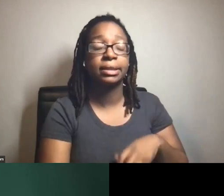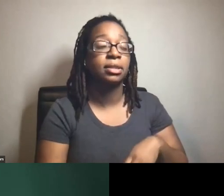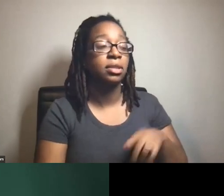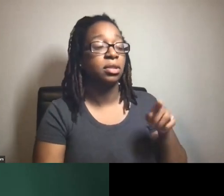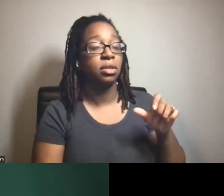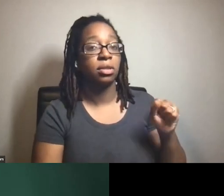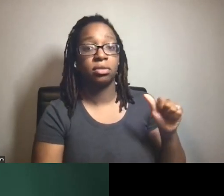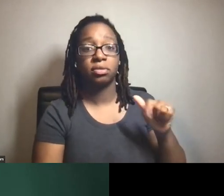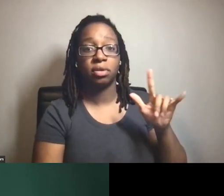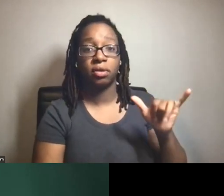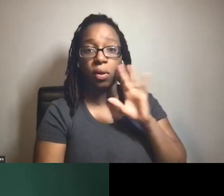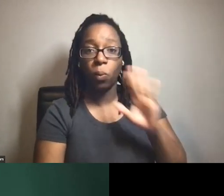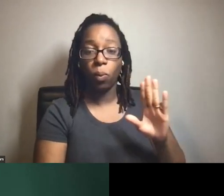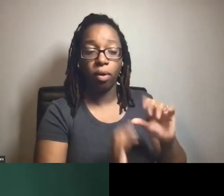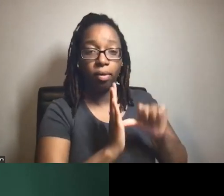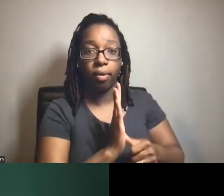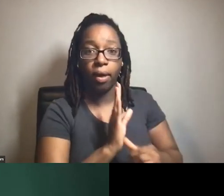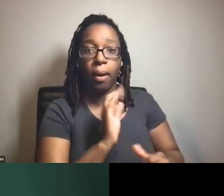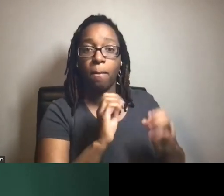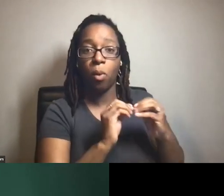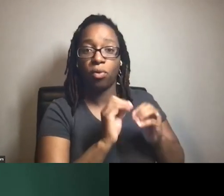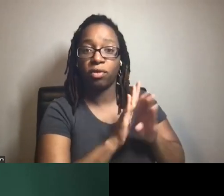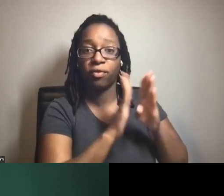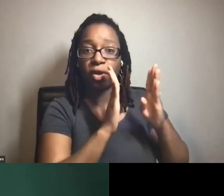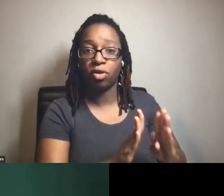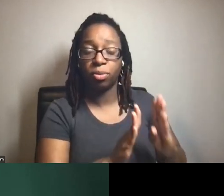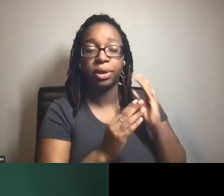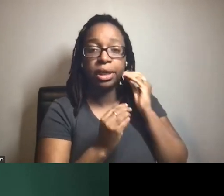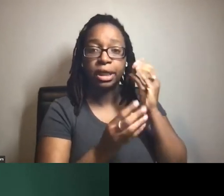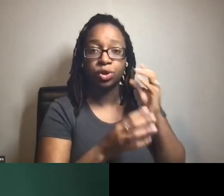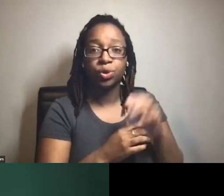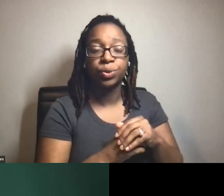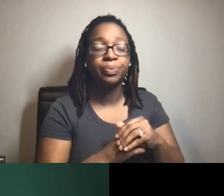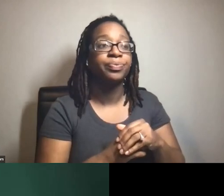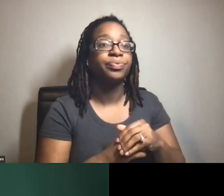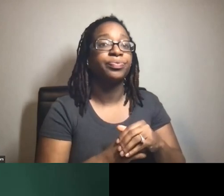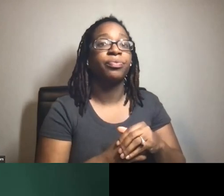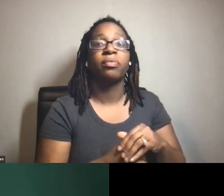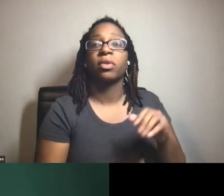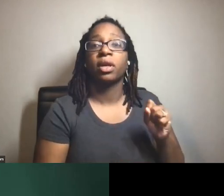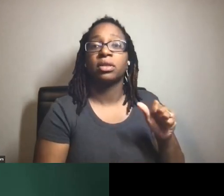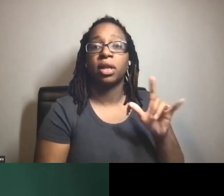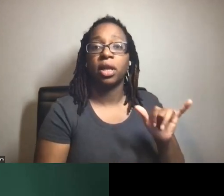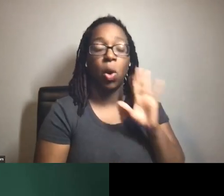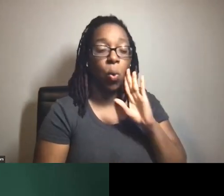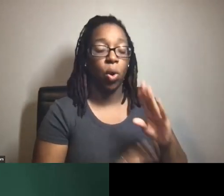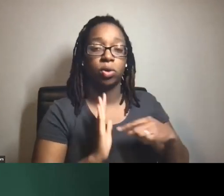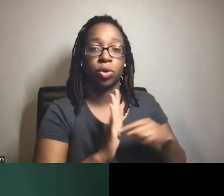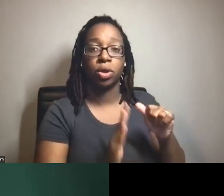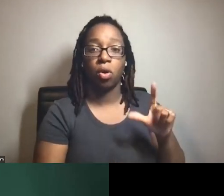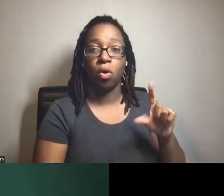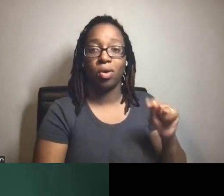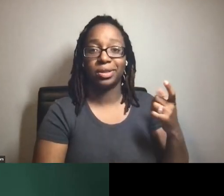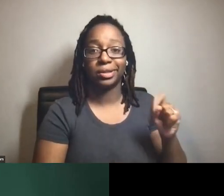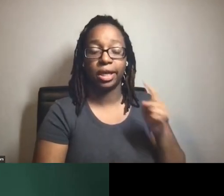highlights mostly developer issues, Sally highlights content related issues. So for example, Sally will show you the alt text on existing images. It